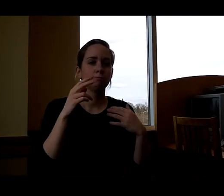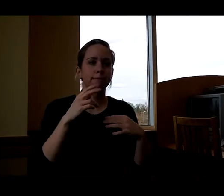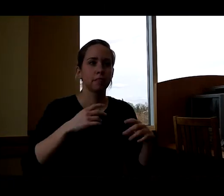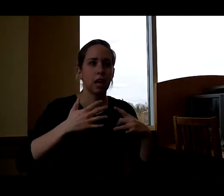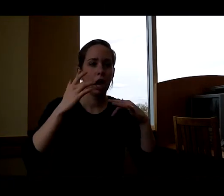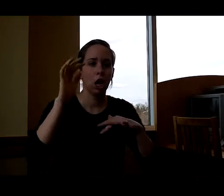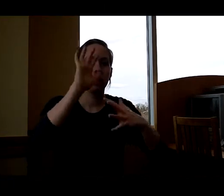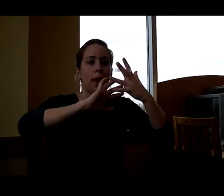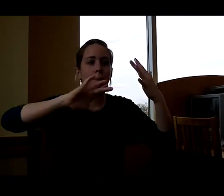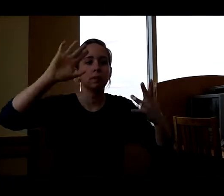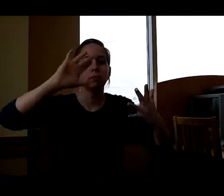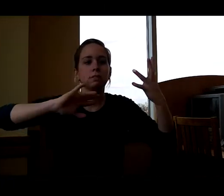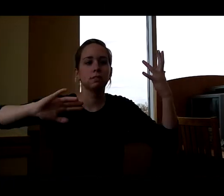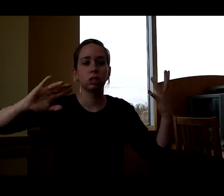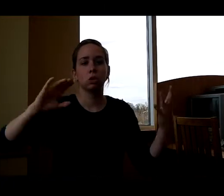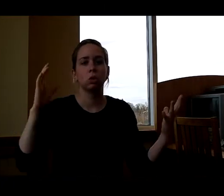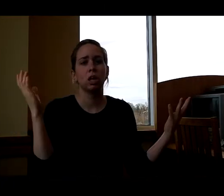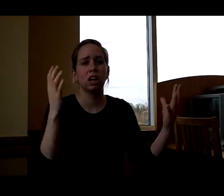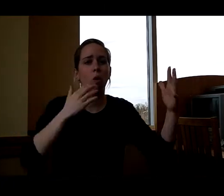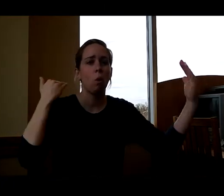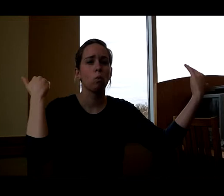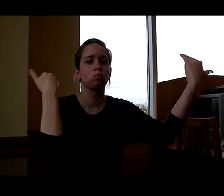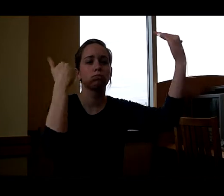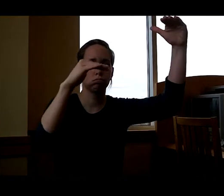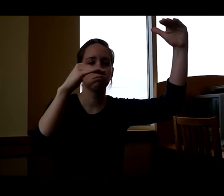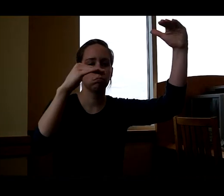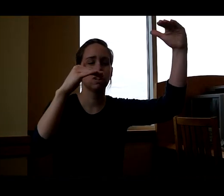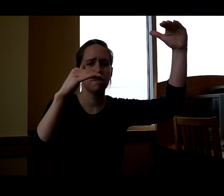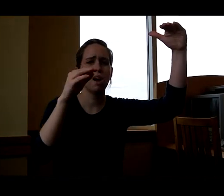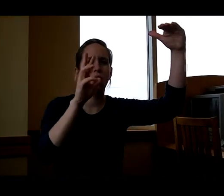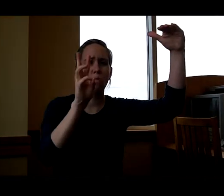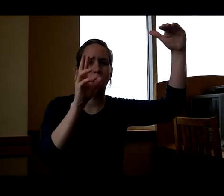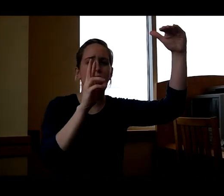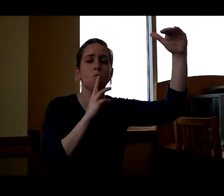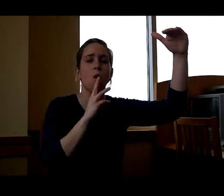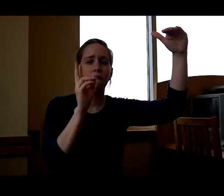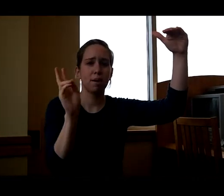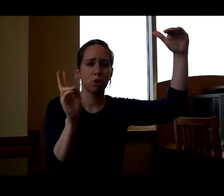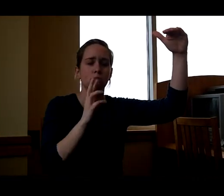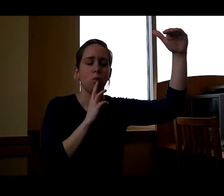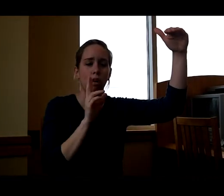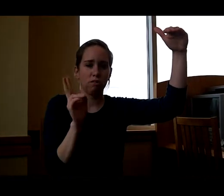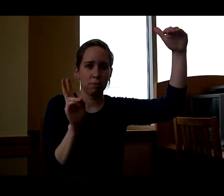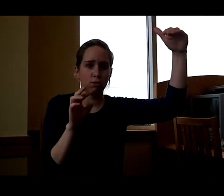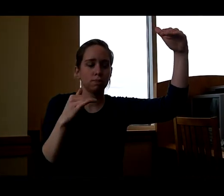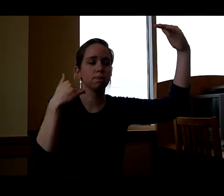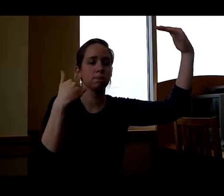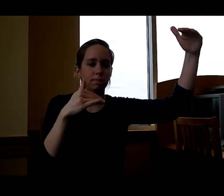atmosphere will only hold a certain amount of water vapor. When it reaches